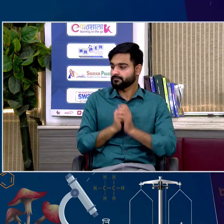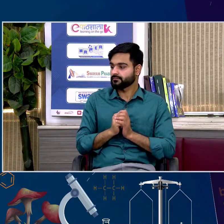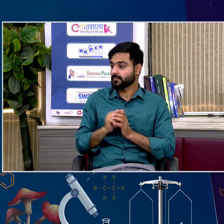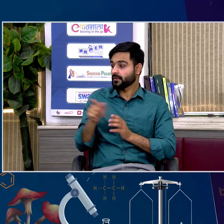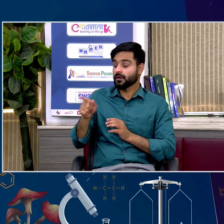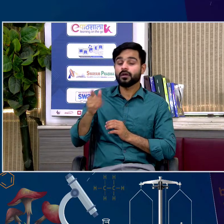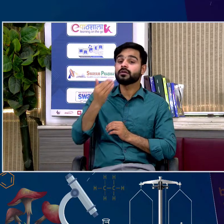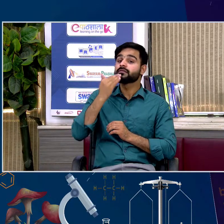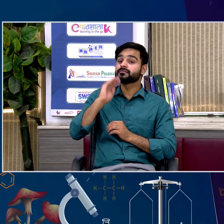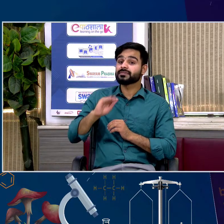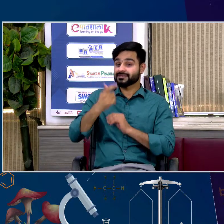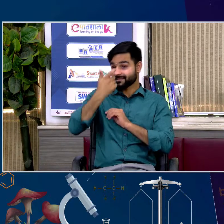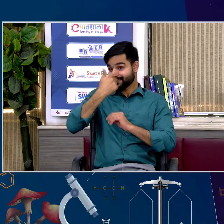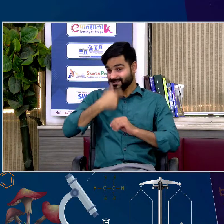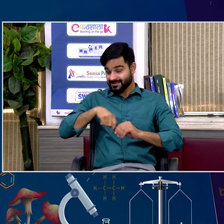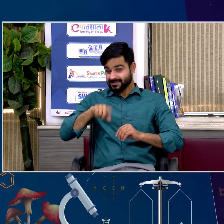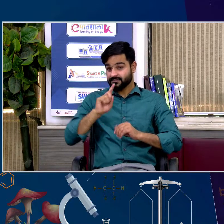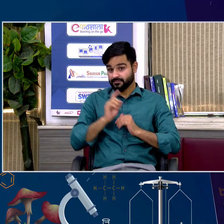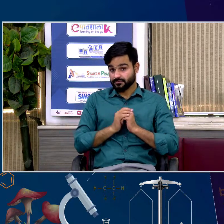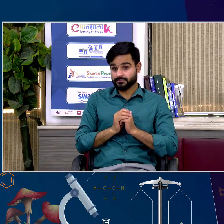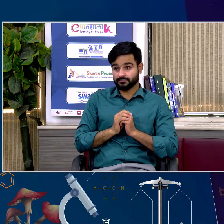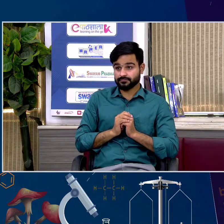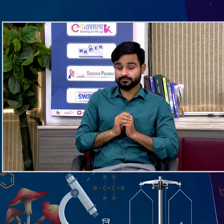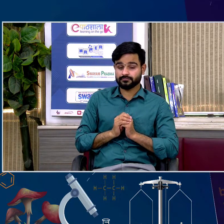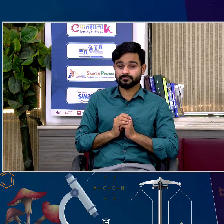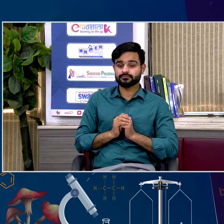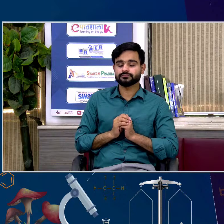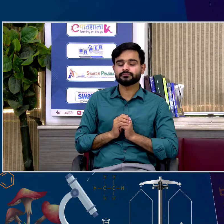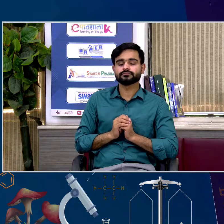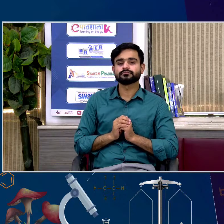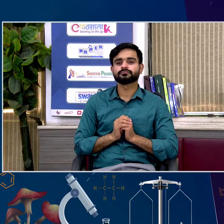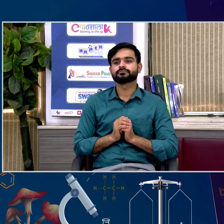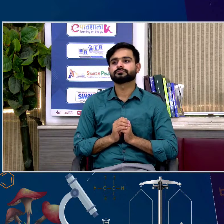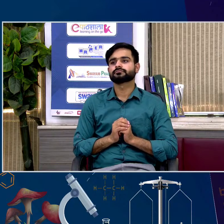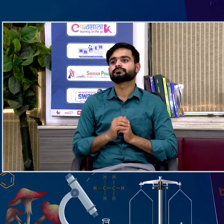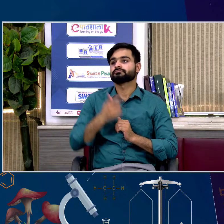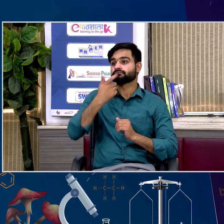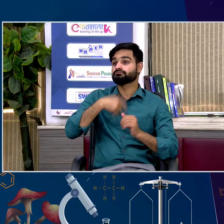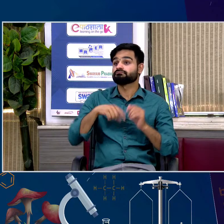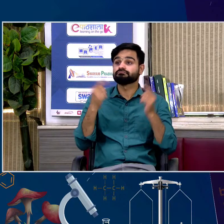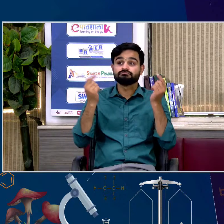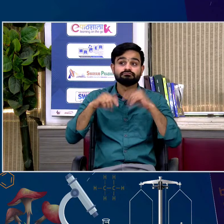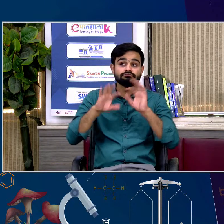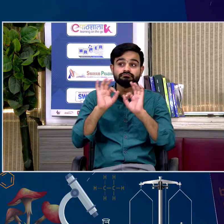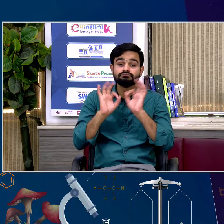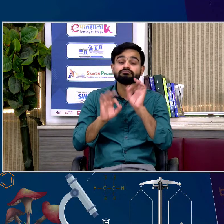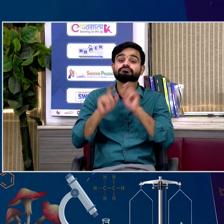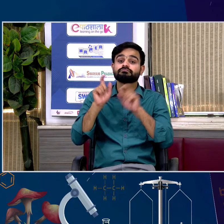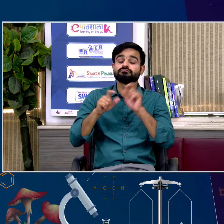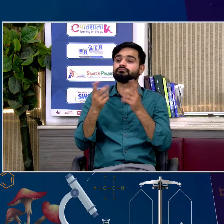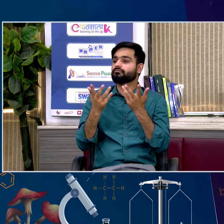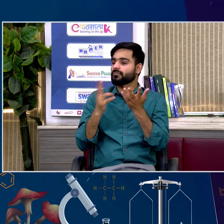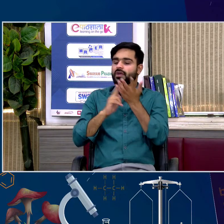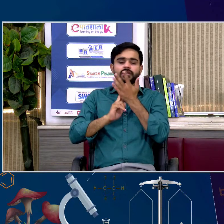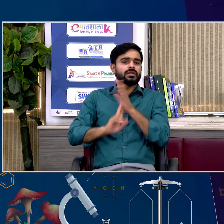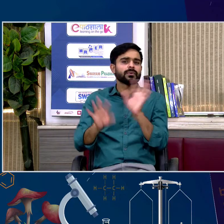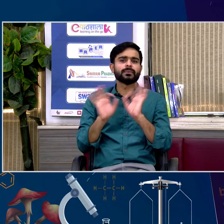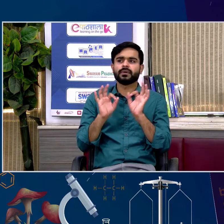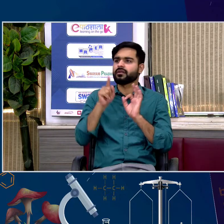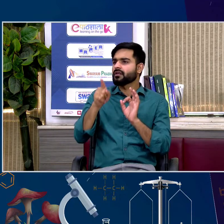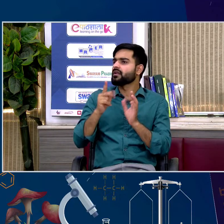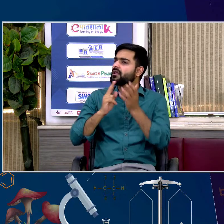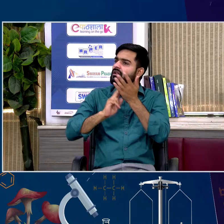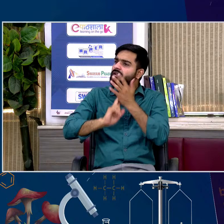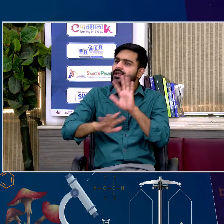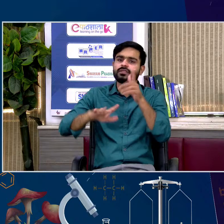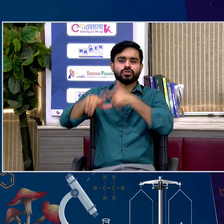autistic individuals, the words don't come to autistic individuals naturally. Their